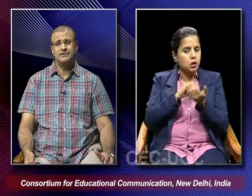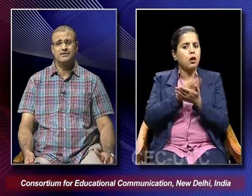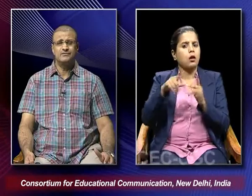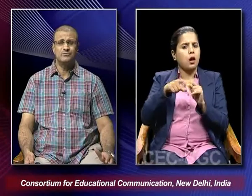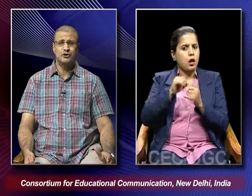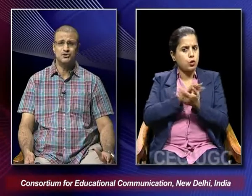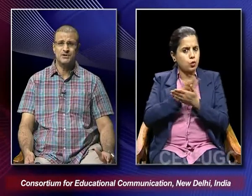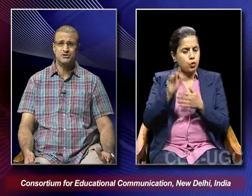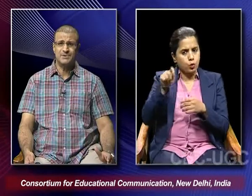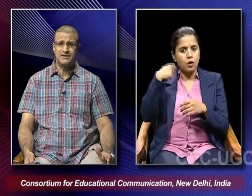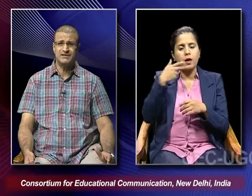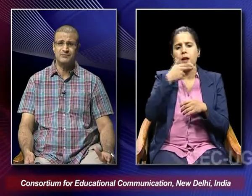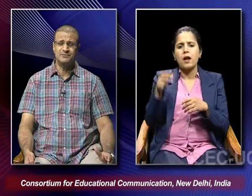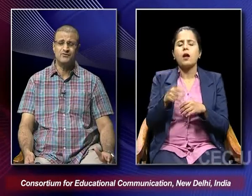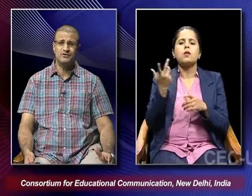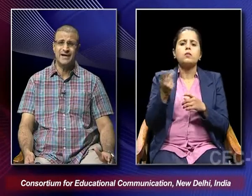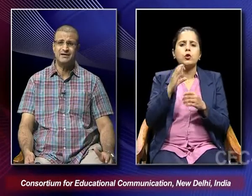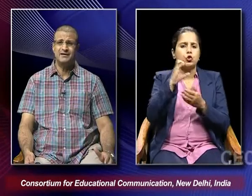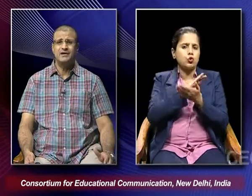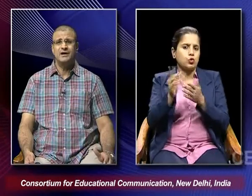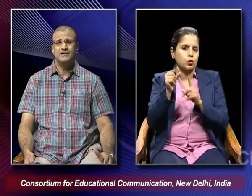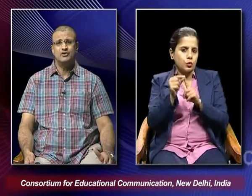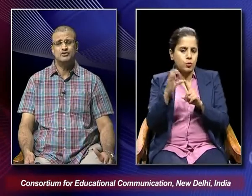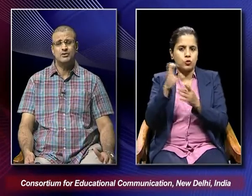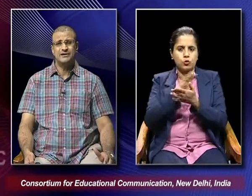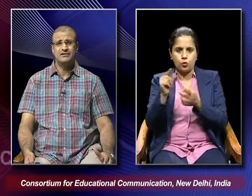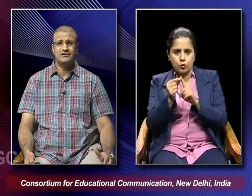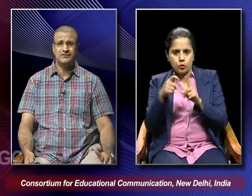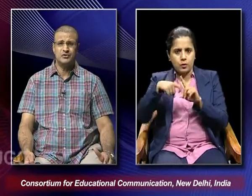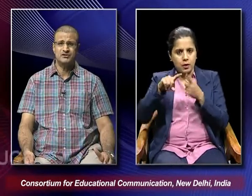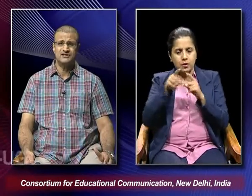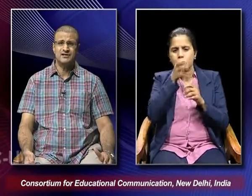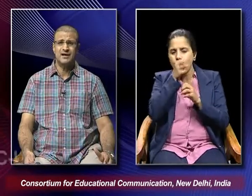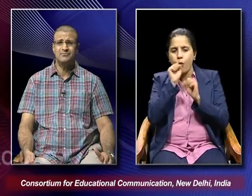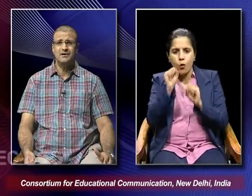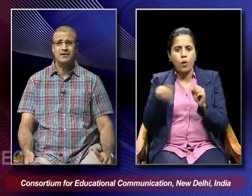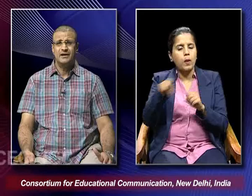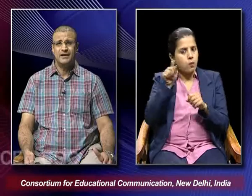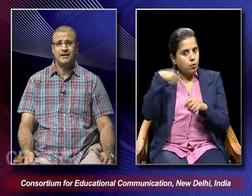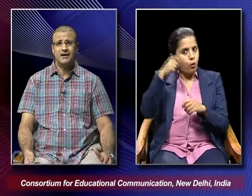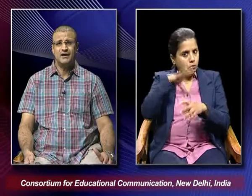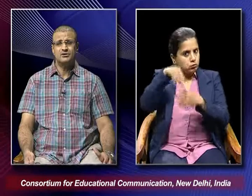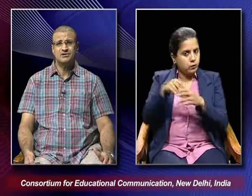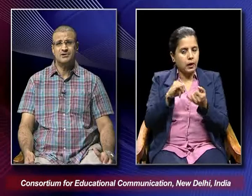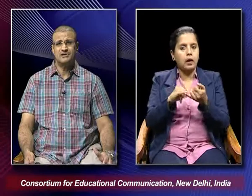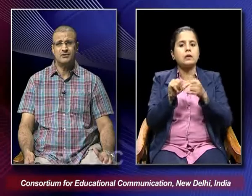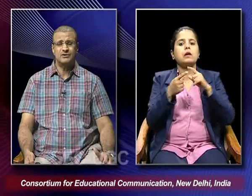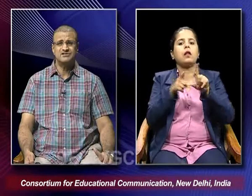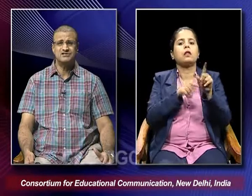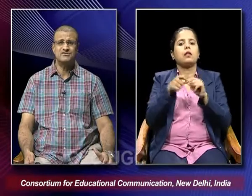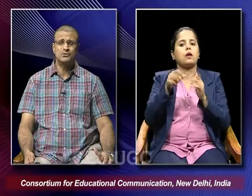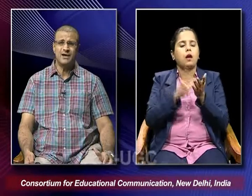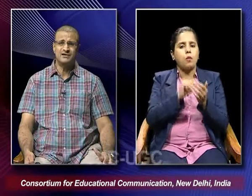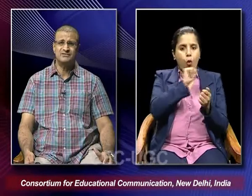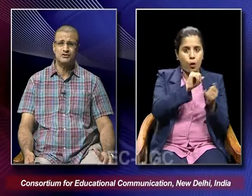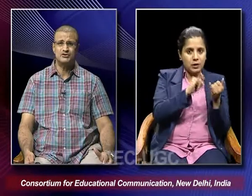even in a film called Chupke Chupke later, but before that he also acted in a film called Satyakam, and how Sharmila Tagore and